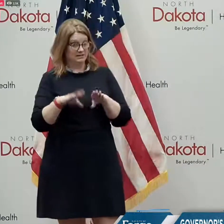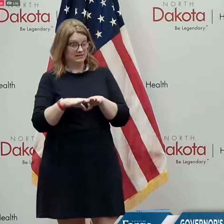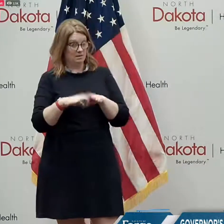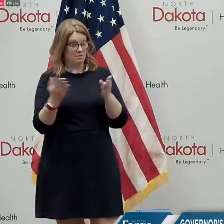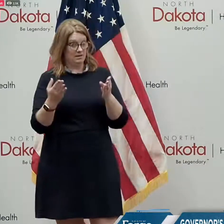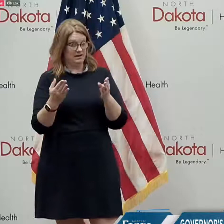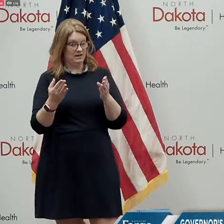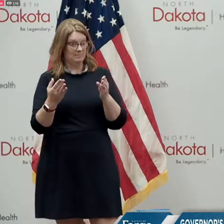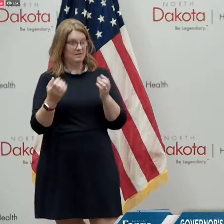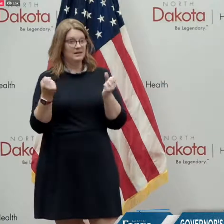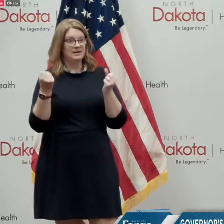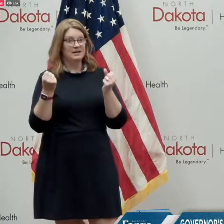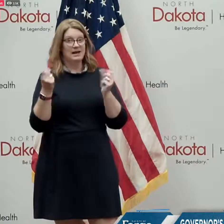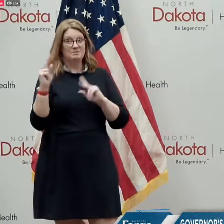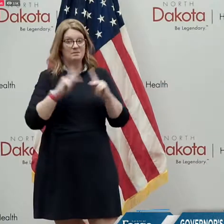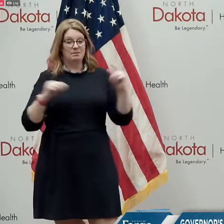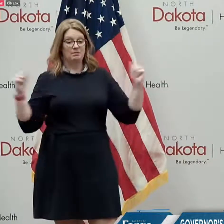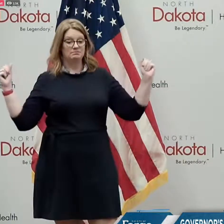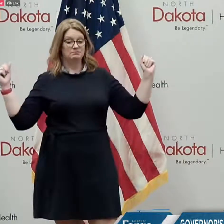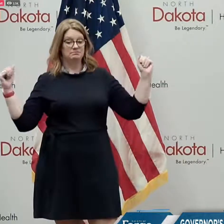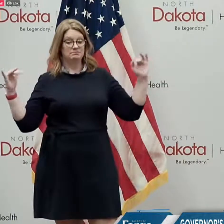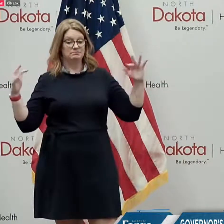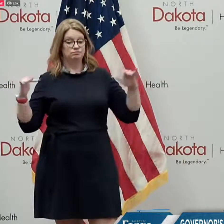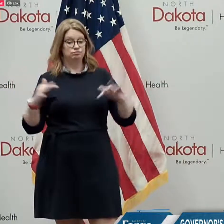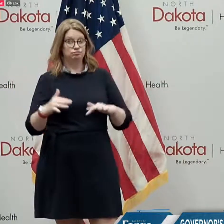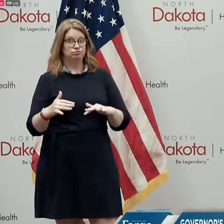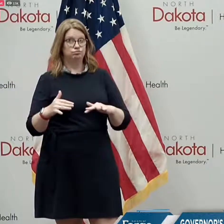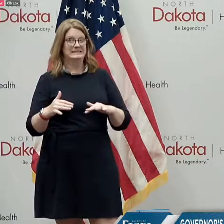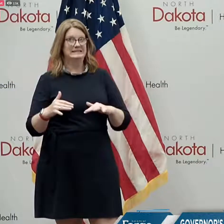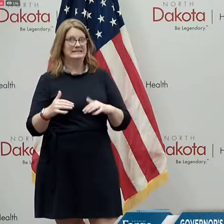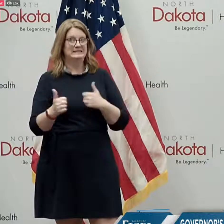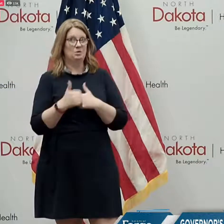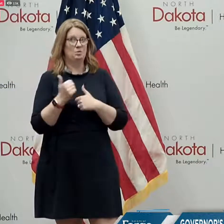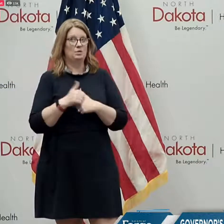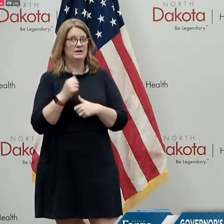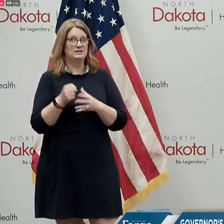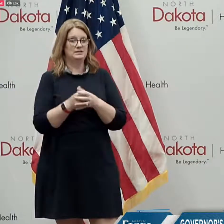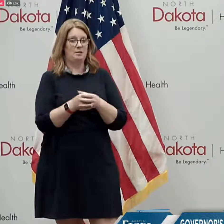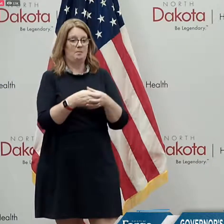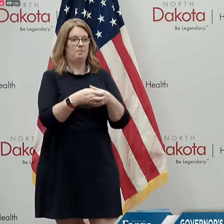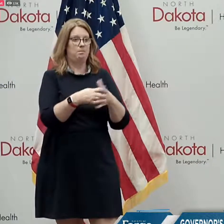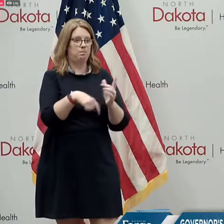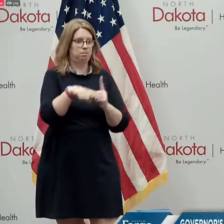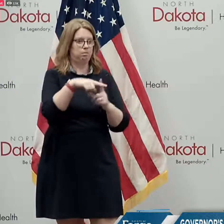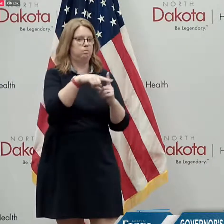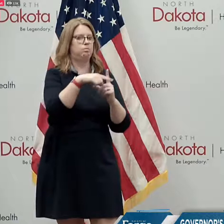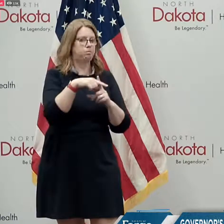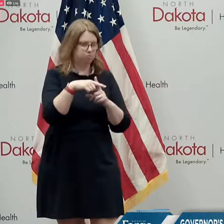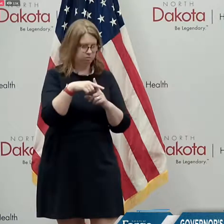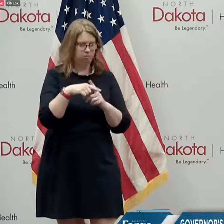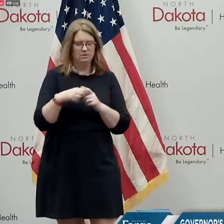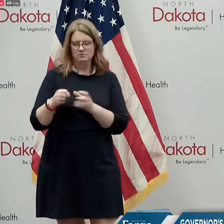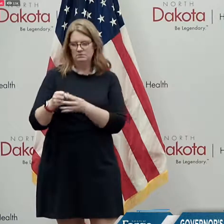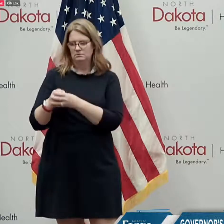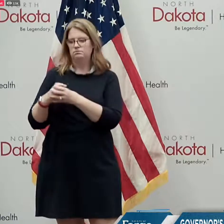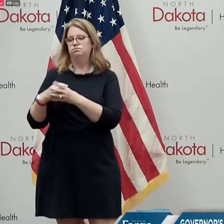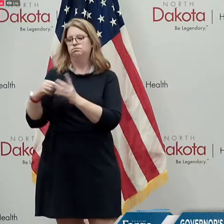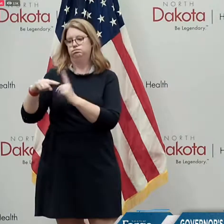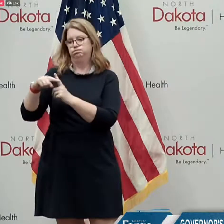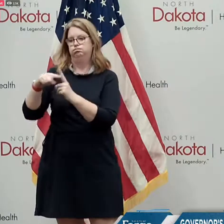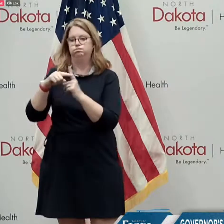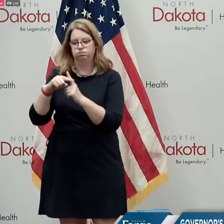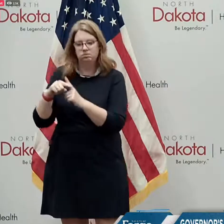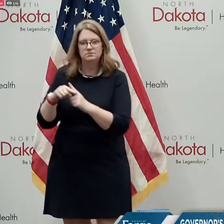together increases the risk of breakouts and spread. We know that, and we know that there's going to be positive cases that